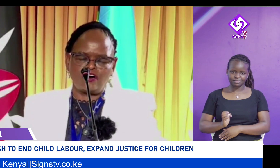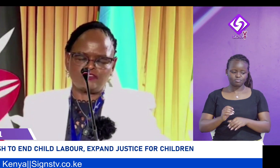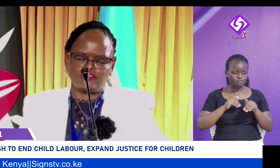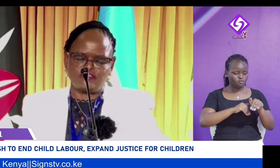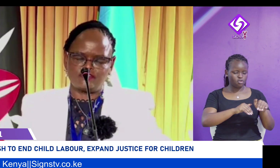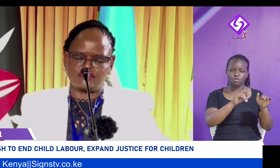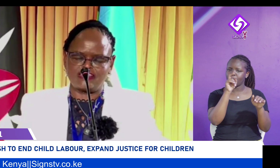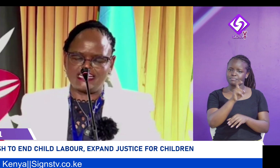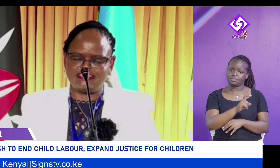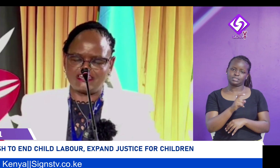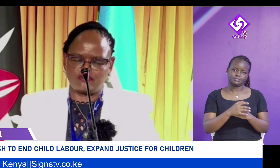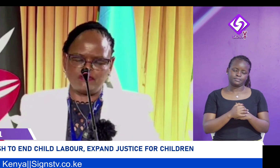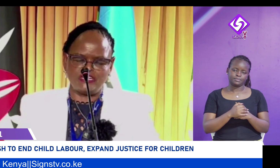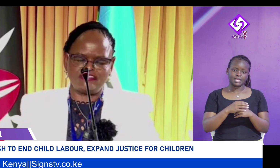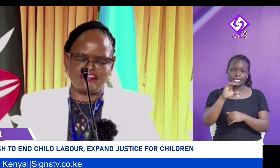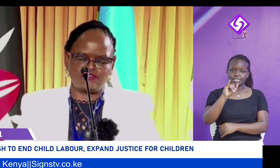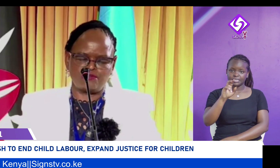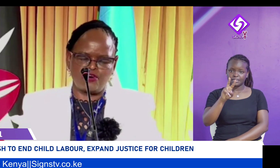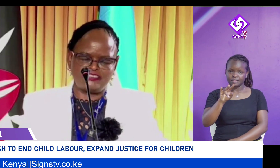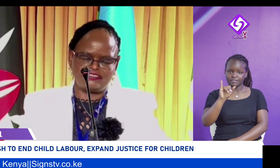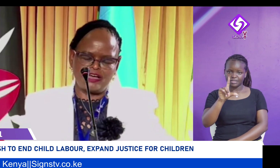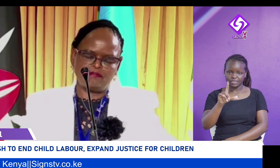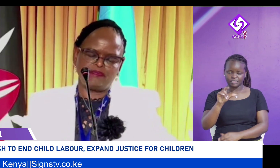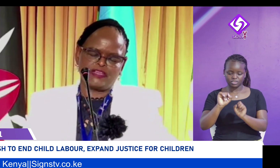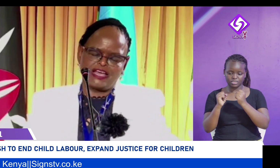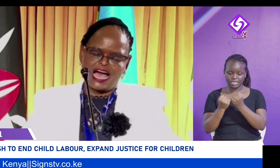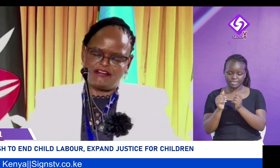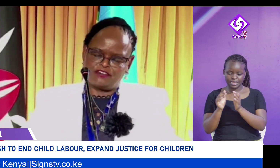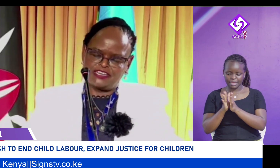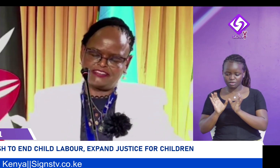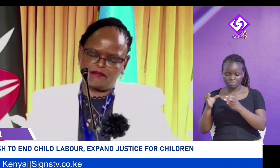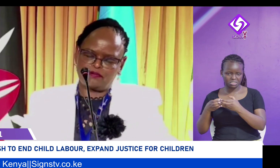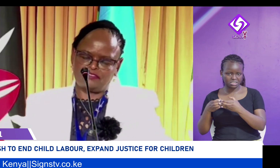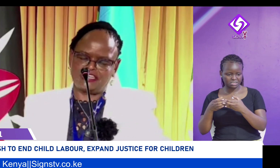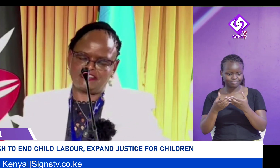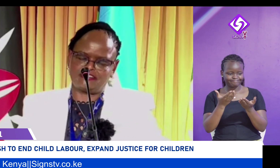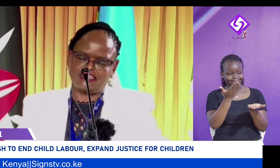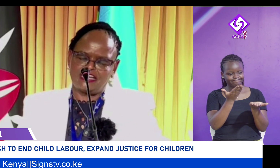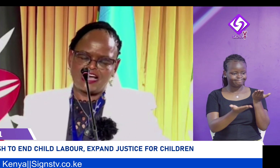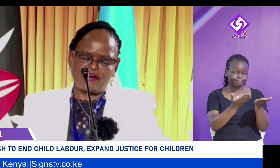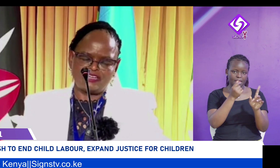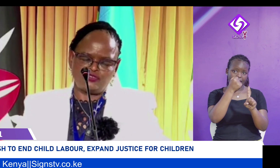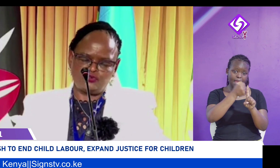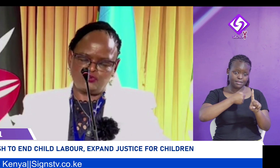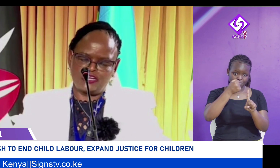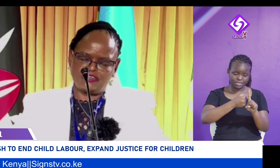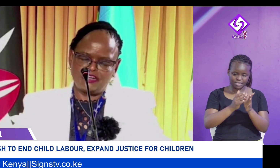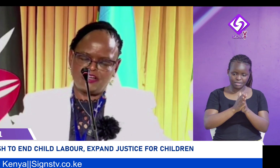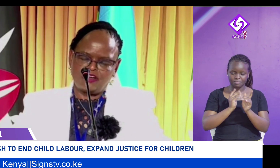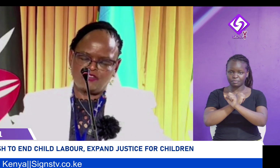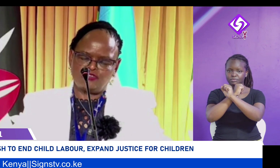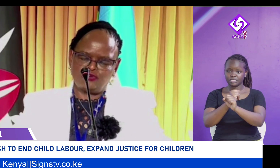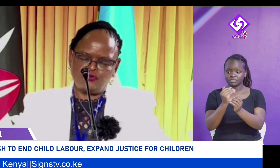It calls for civil society and communities to monitor, advocate, and protect our